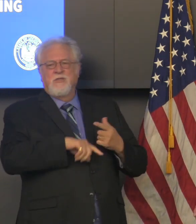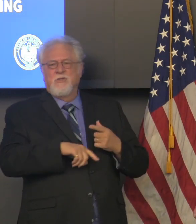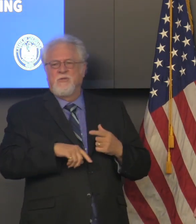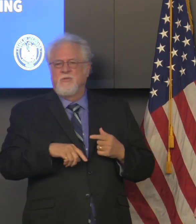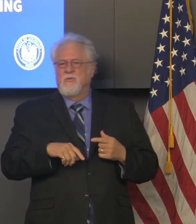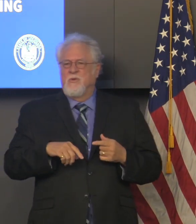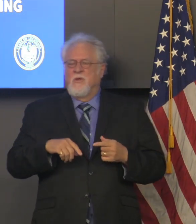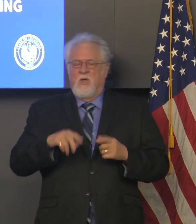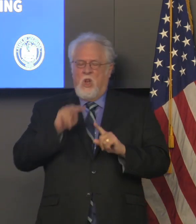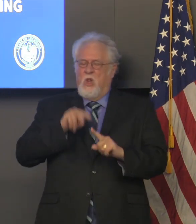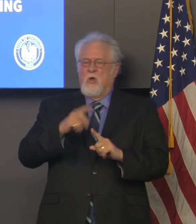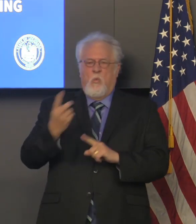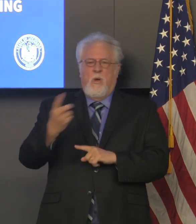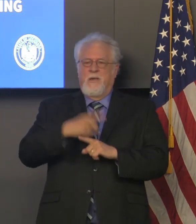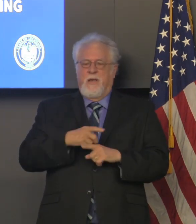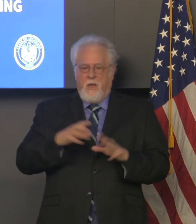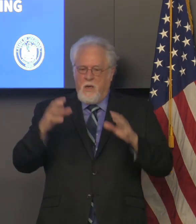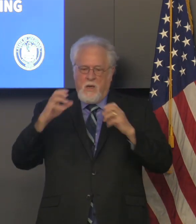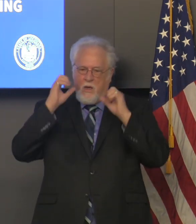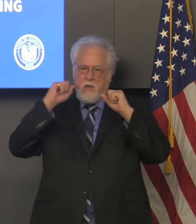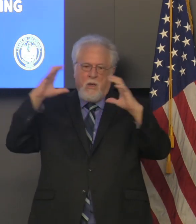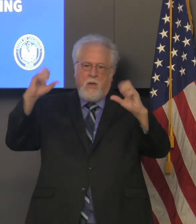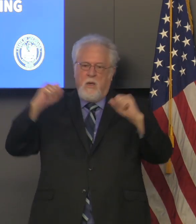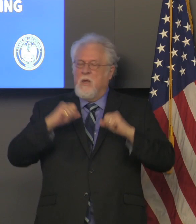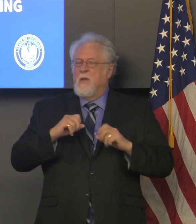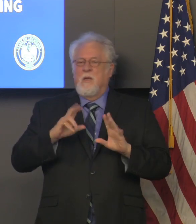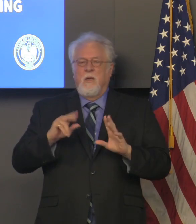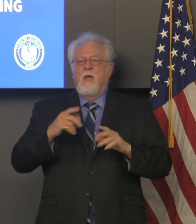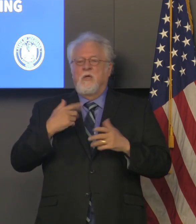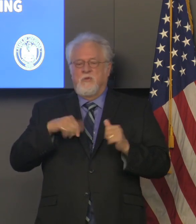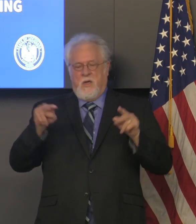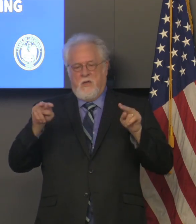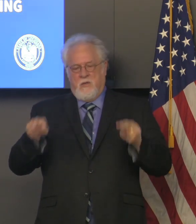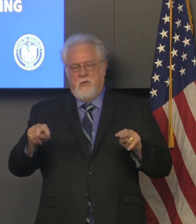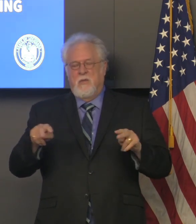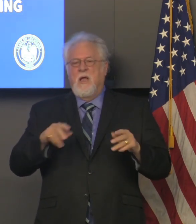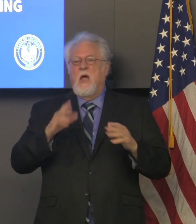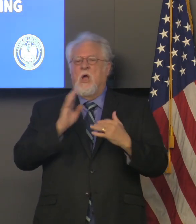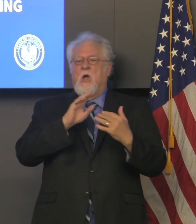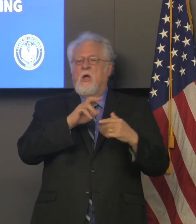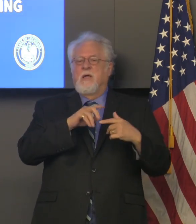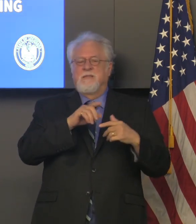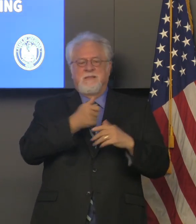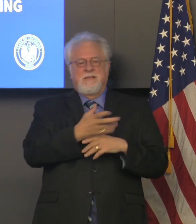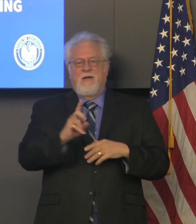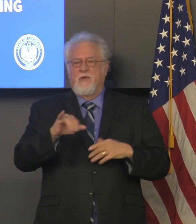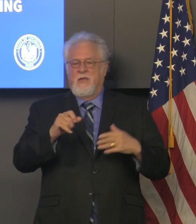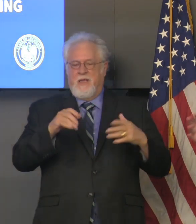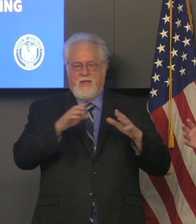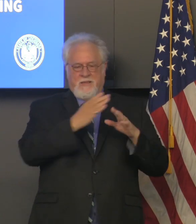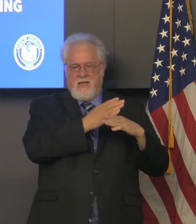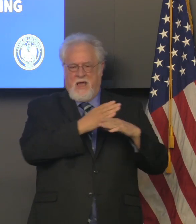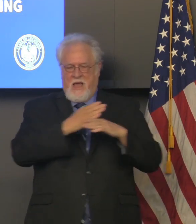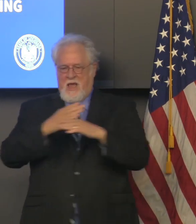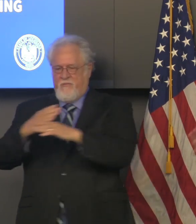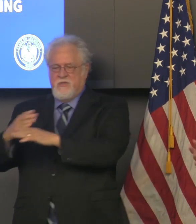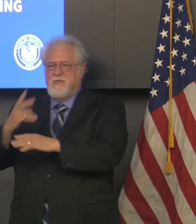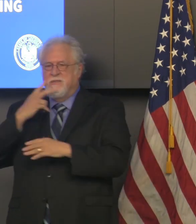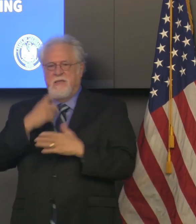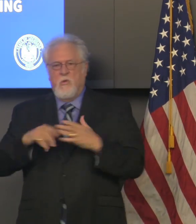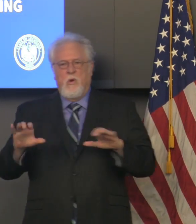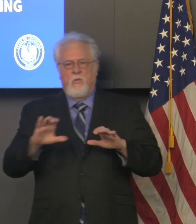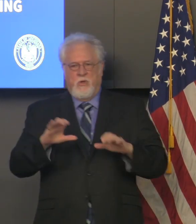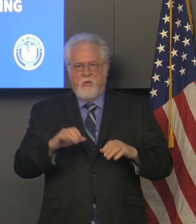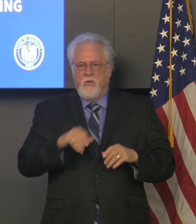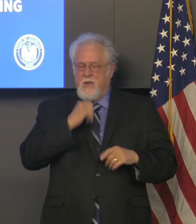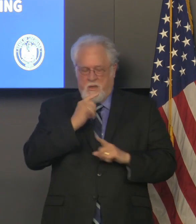much of one day's numbers. That's why we try to take like rolling averages of several days to kind of see what we're doing and what we're not